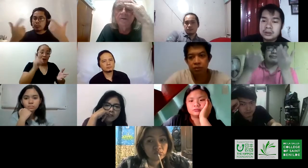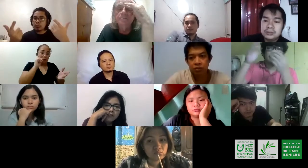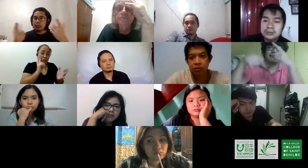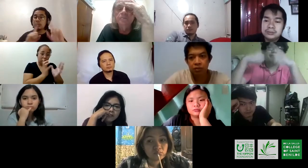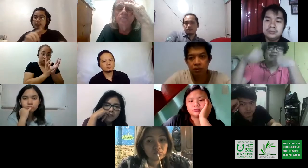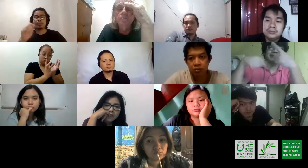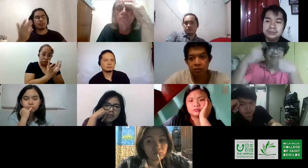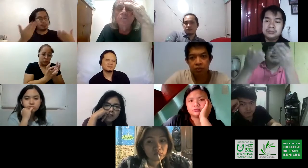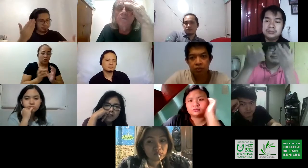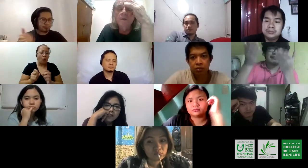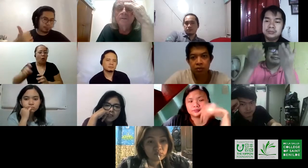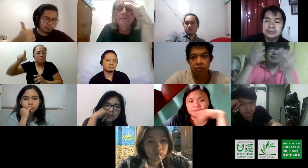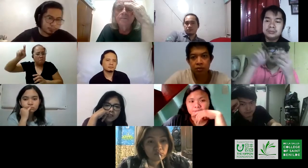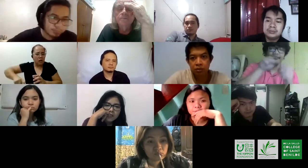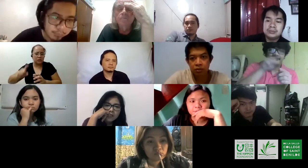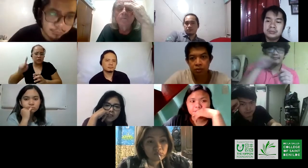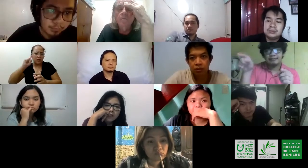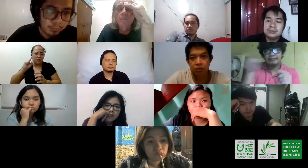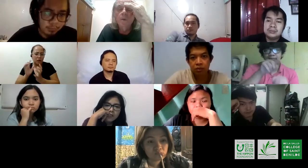community.